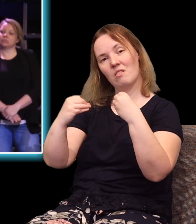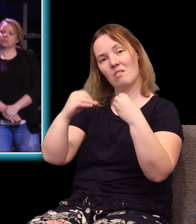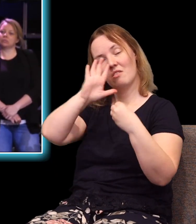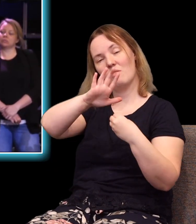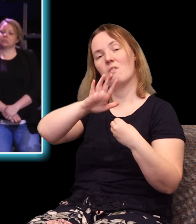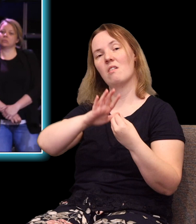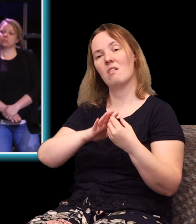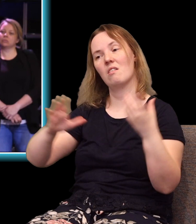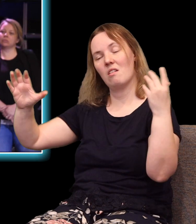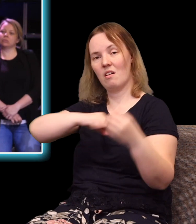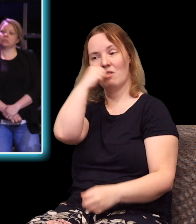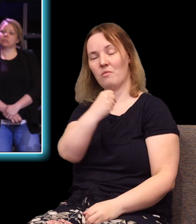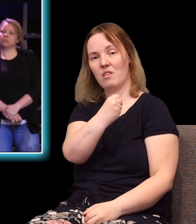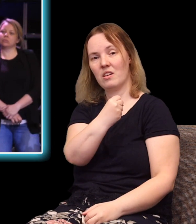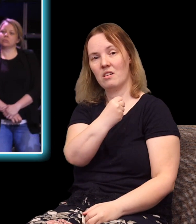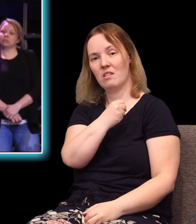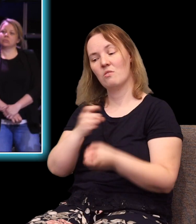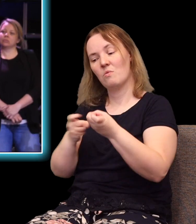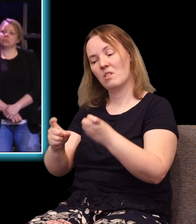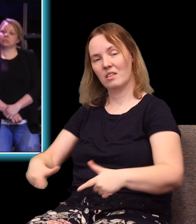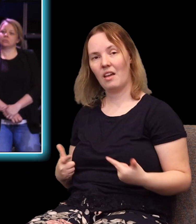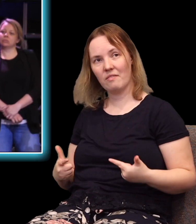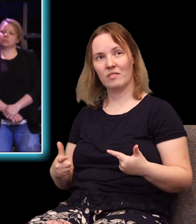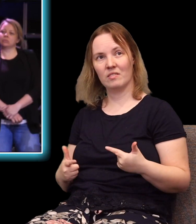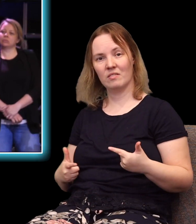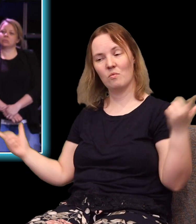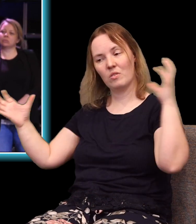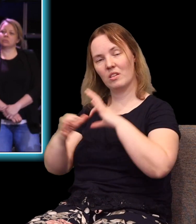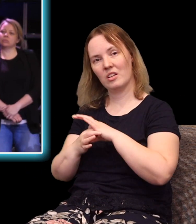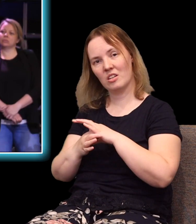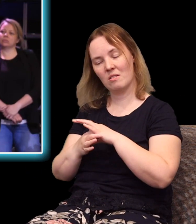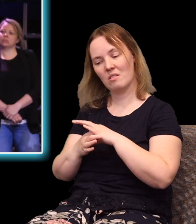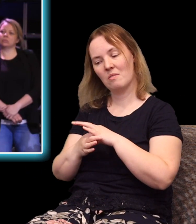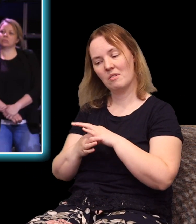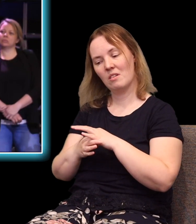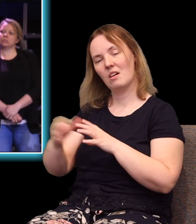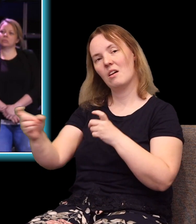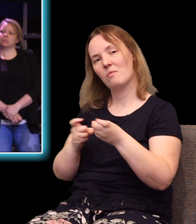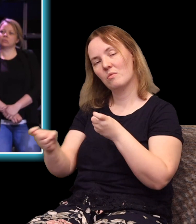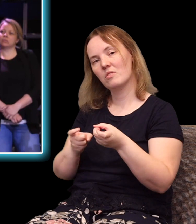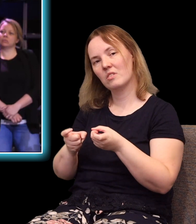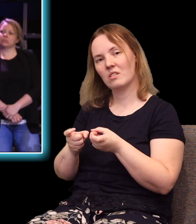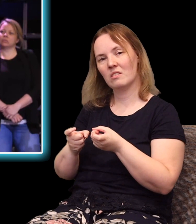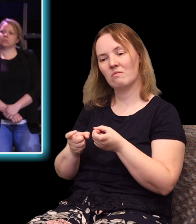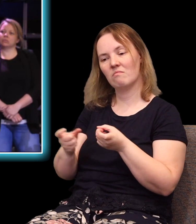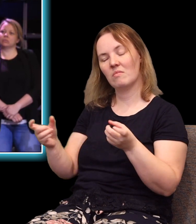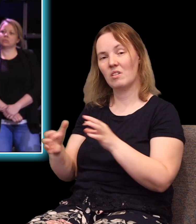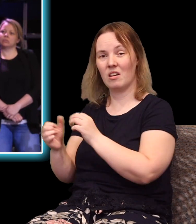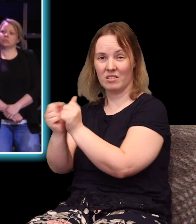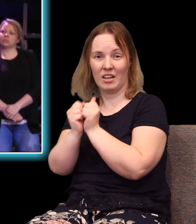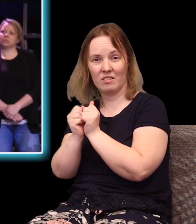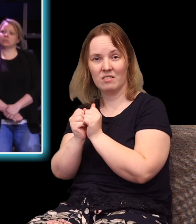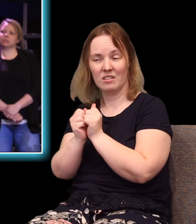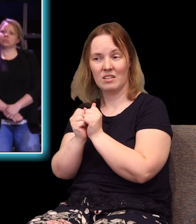your authority to rule in life. Relationship and rulership go hand in hand.